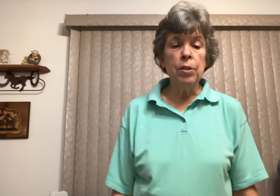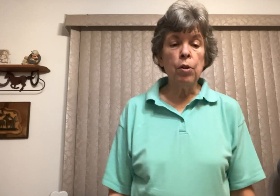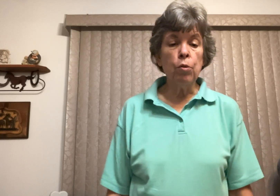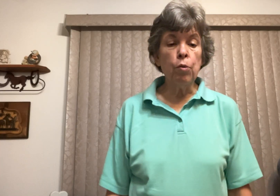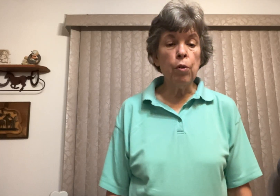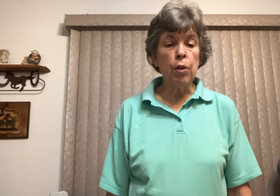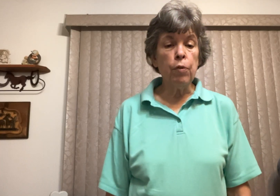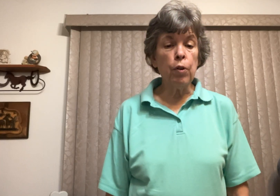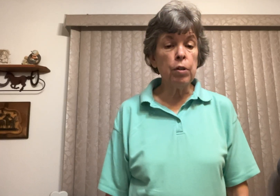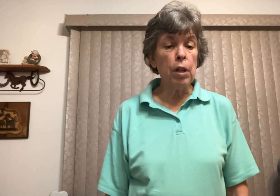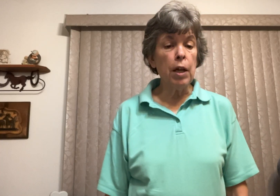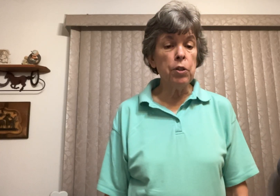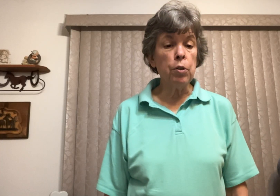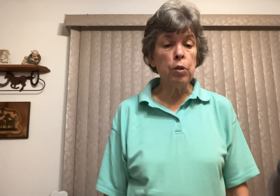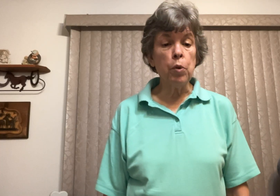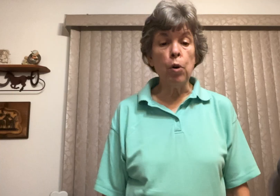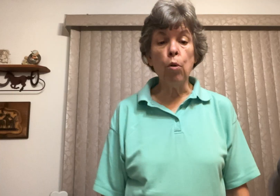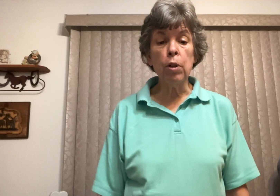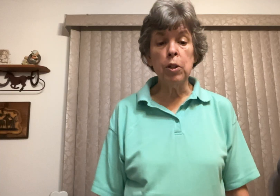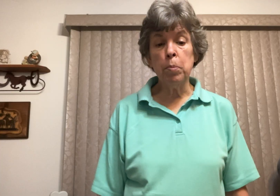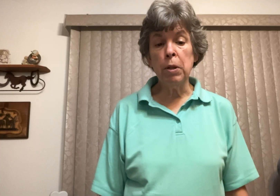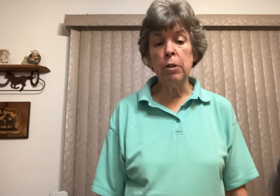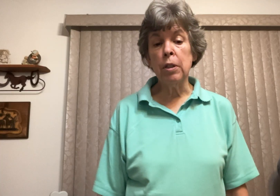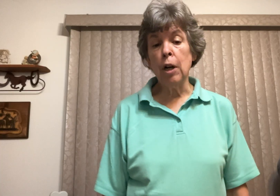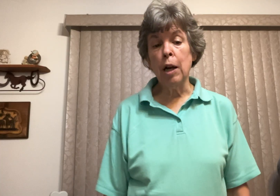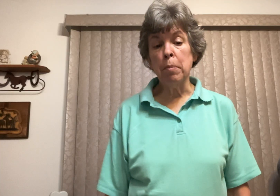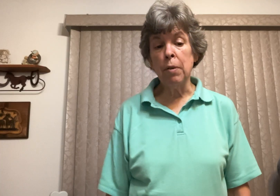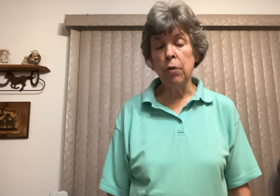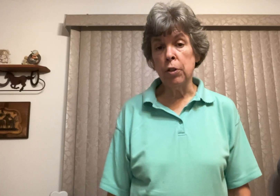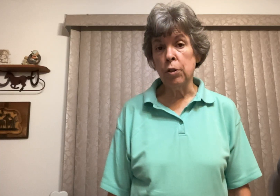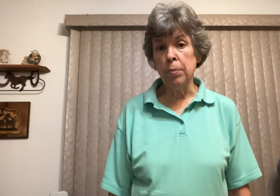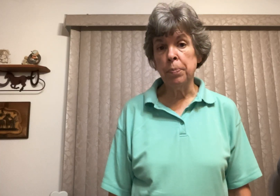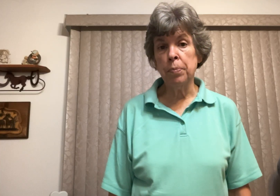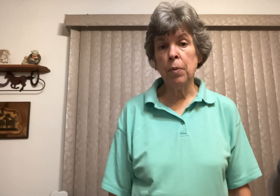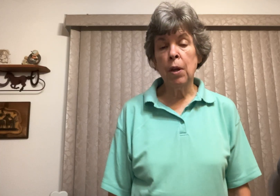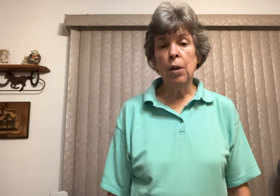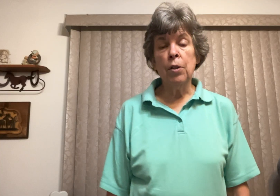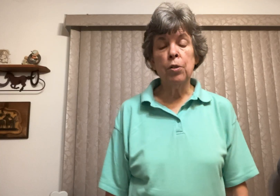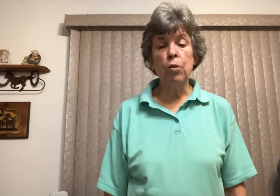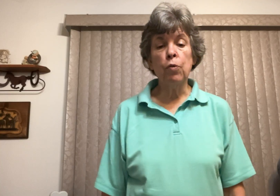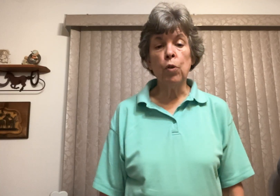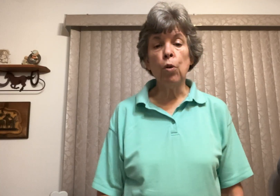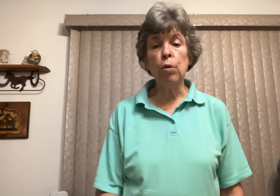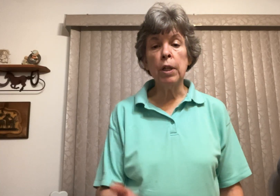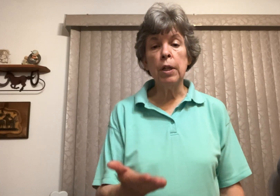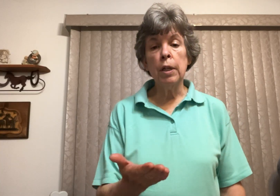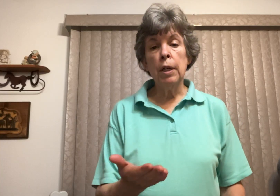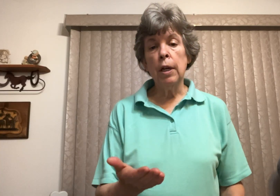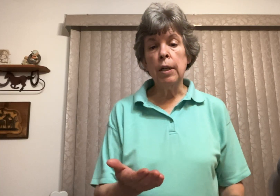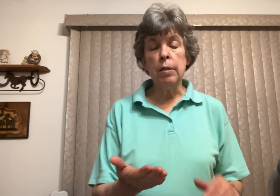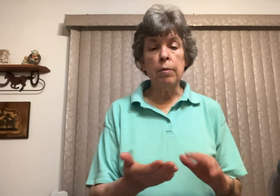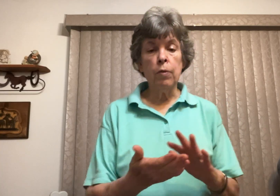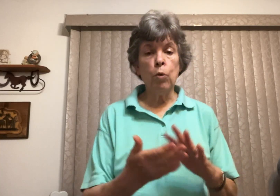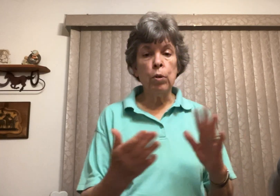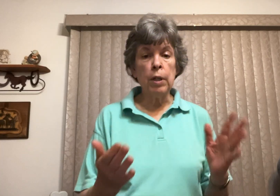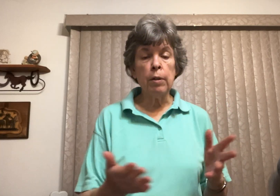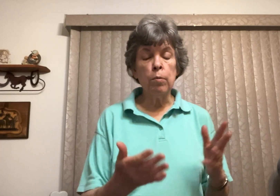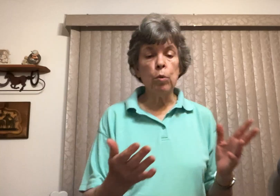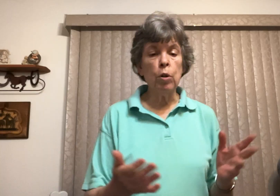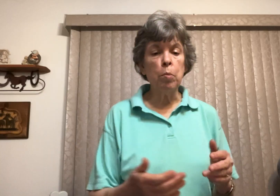So the first line starts with Holy Spirit, guide my vision. So for holy, and of course I will go more